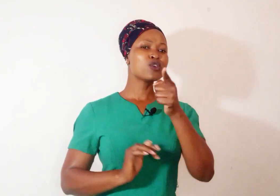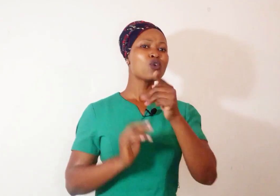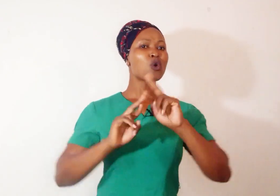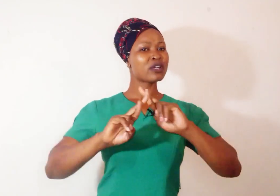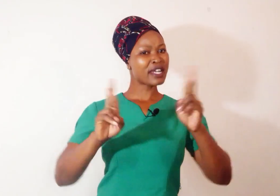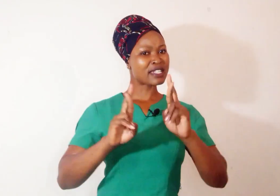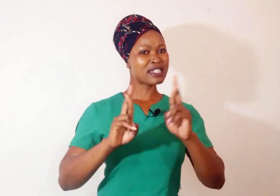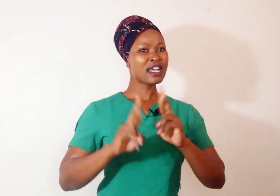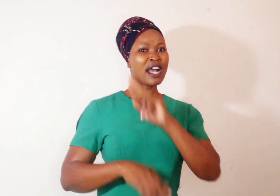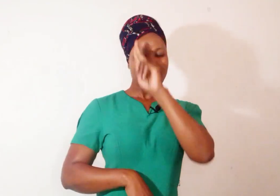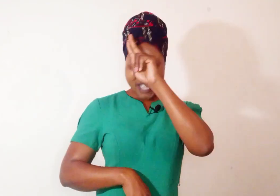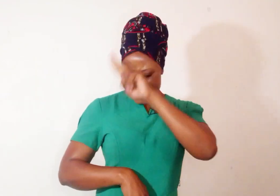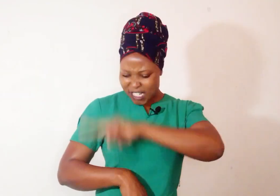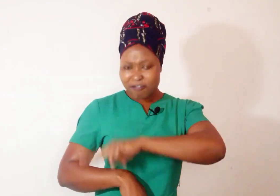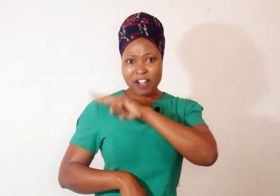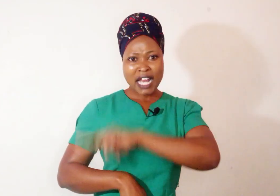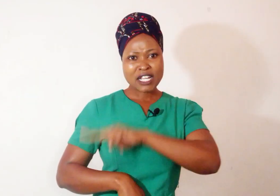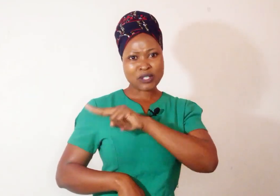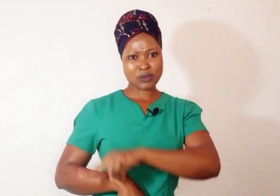You already devalue